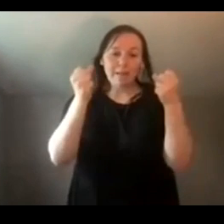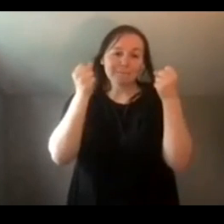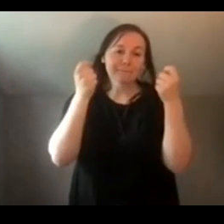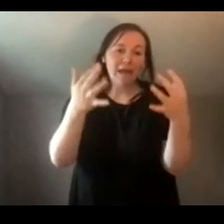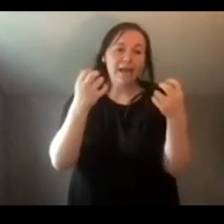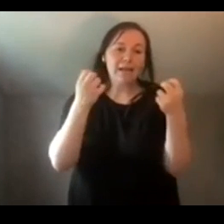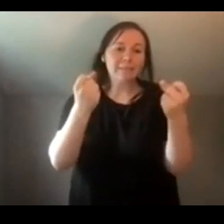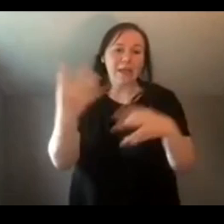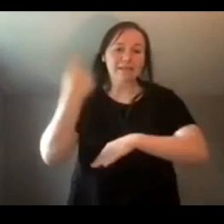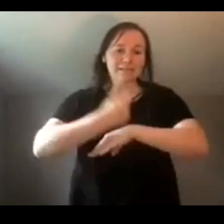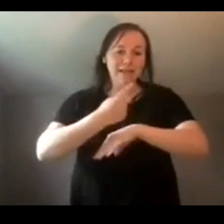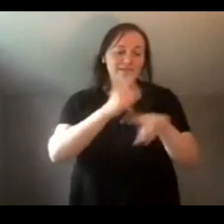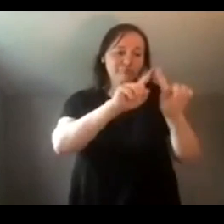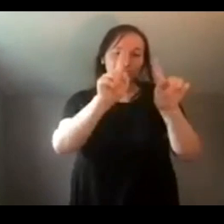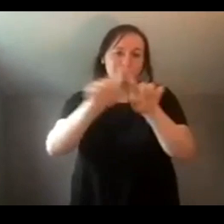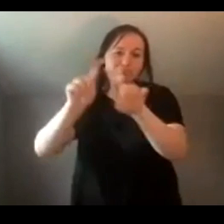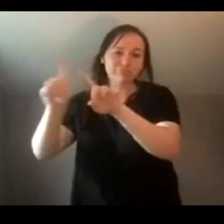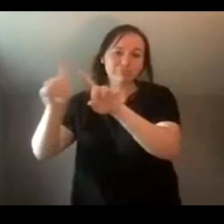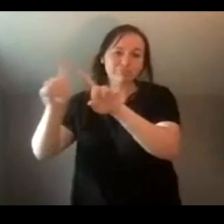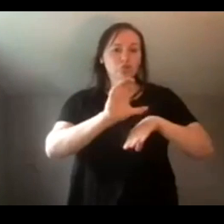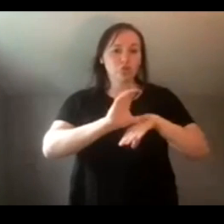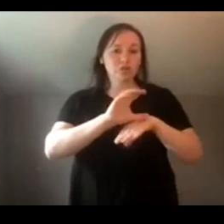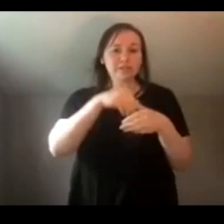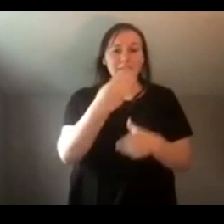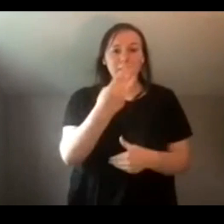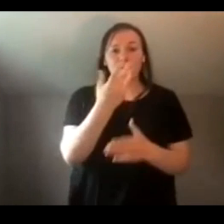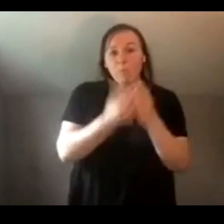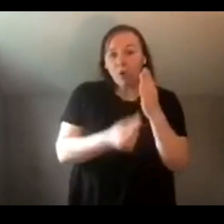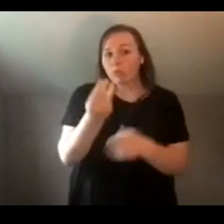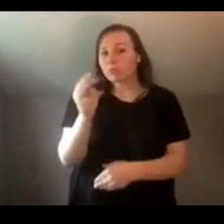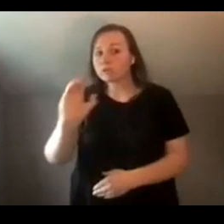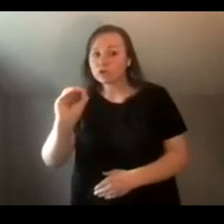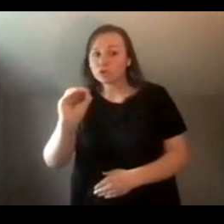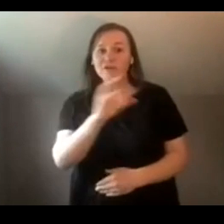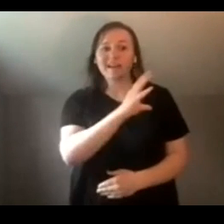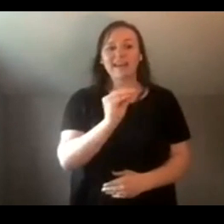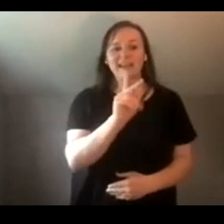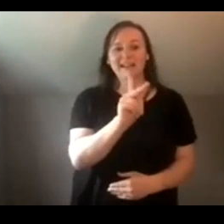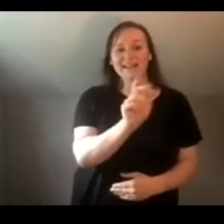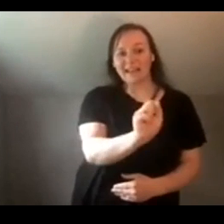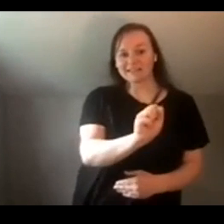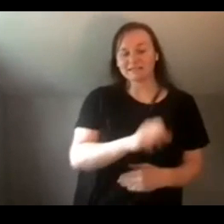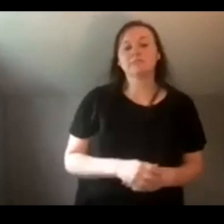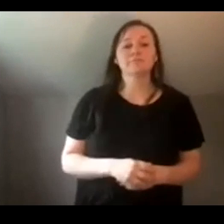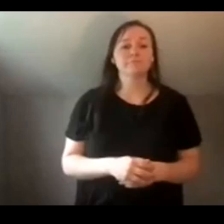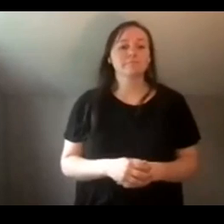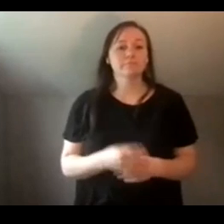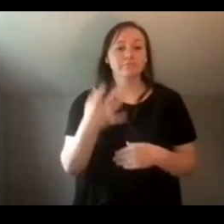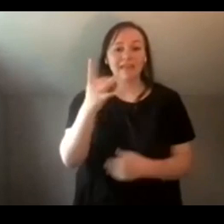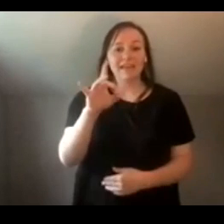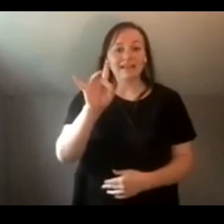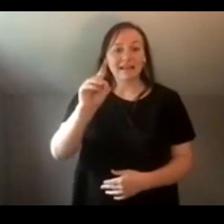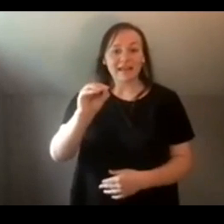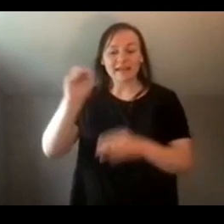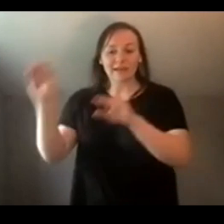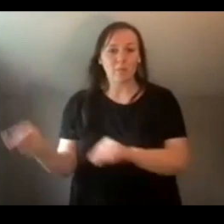different churches in both Missouri and Kansas. In 1880, he moved west to New